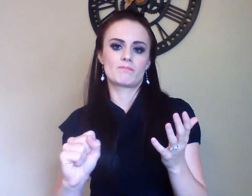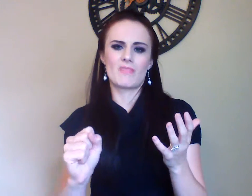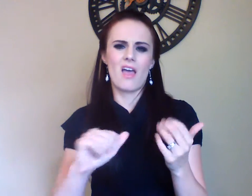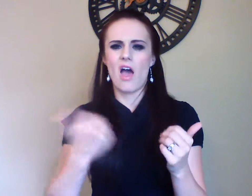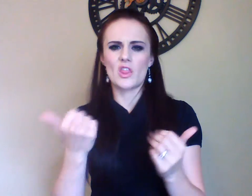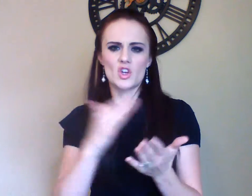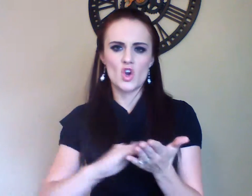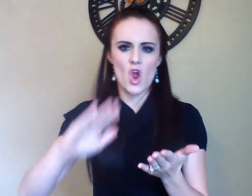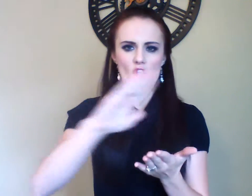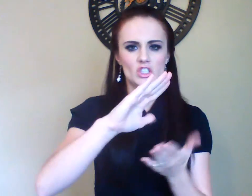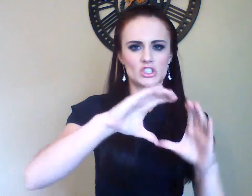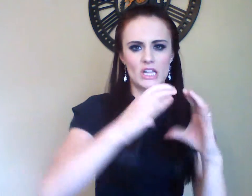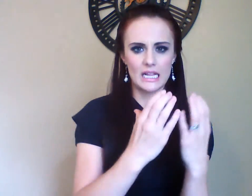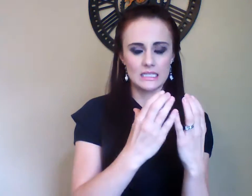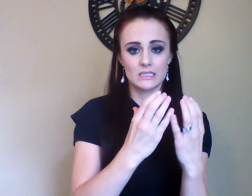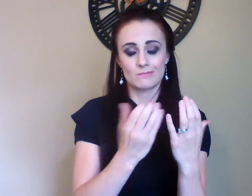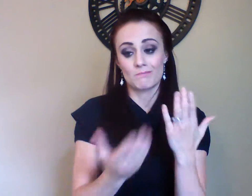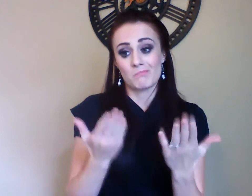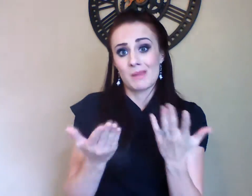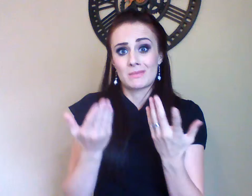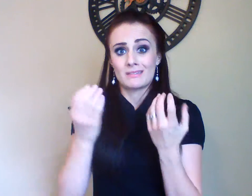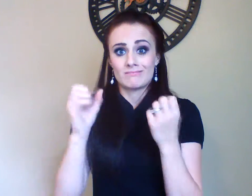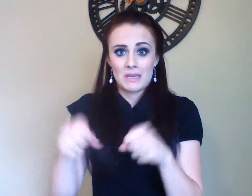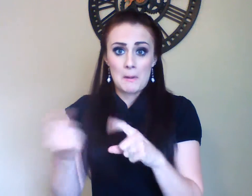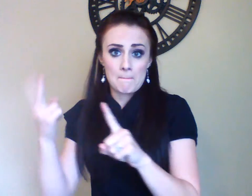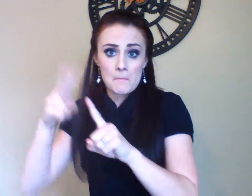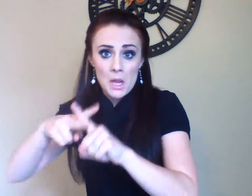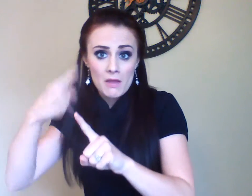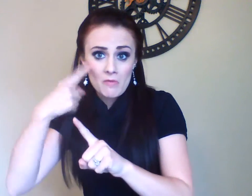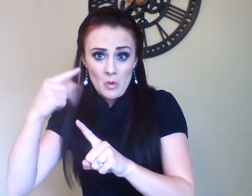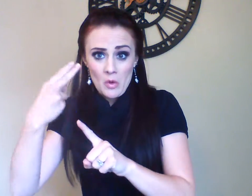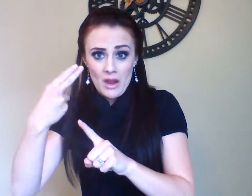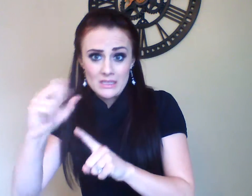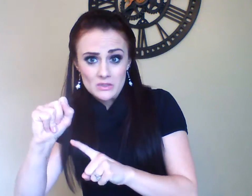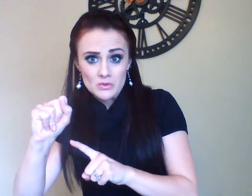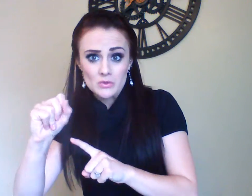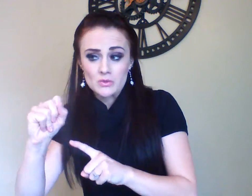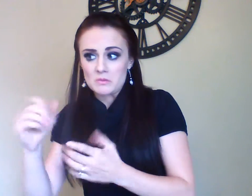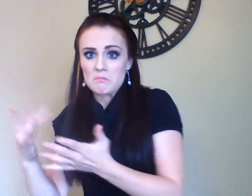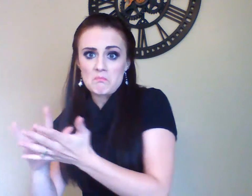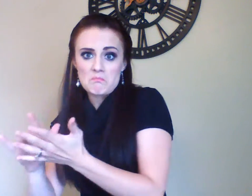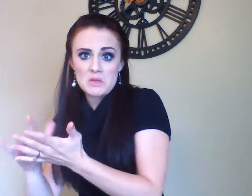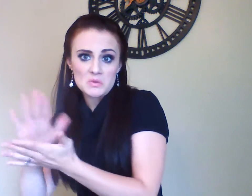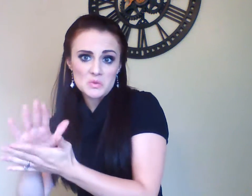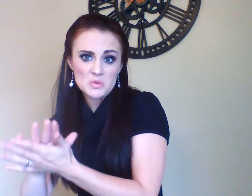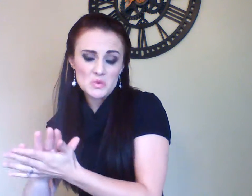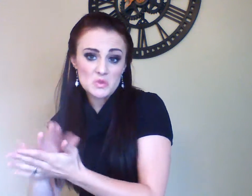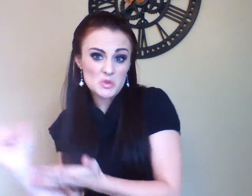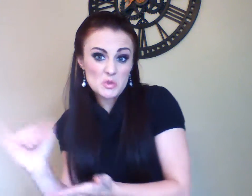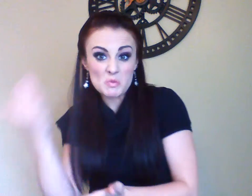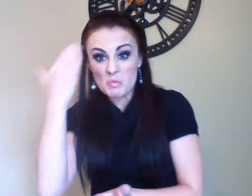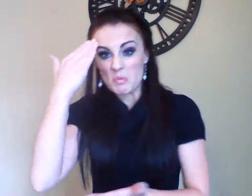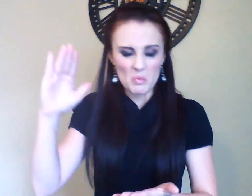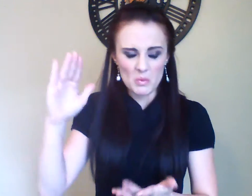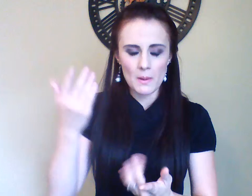school or middle school students. The key is to think about your reading and writing assignments as